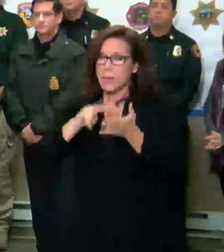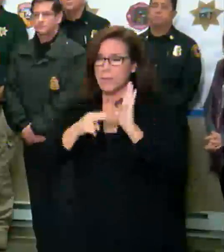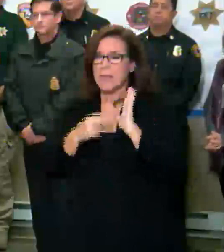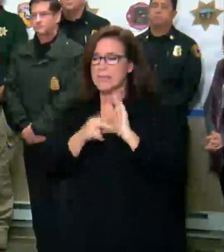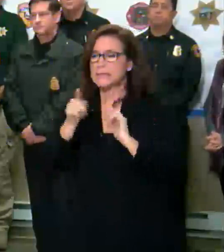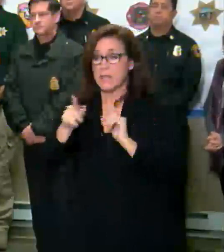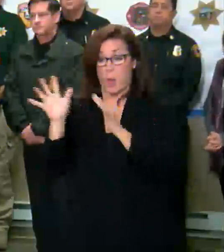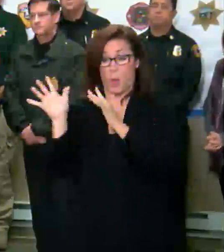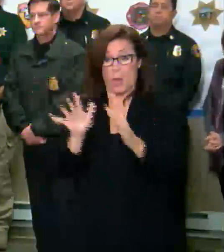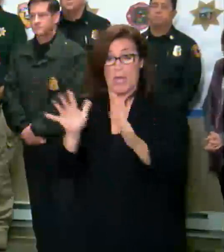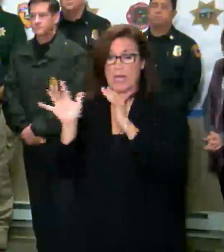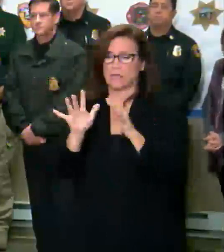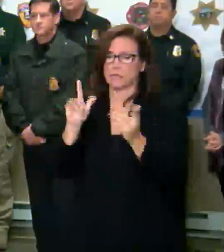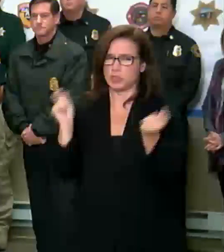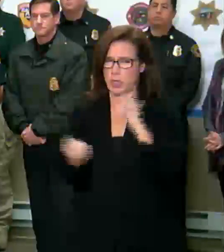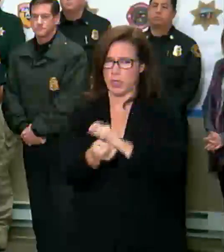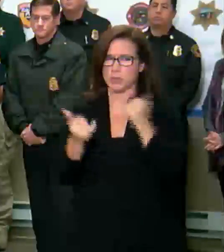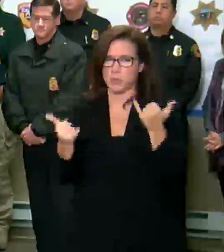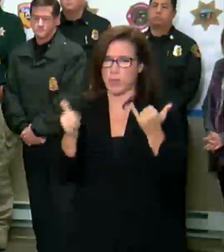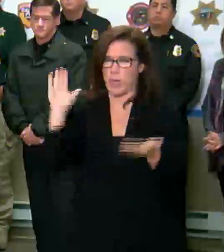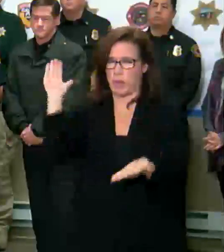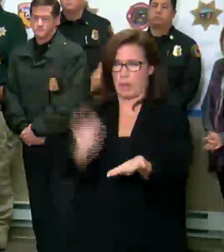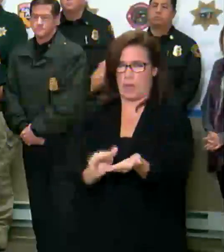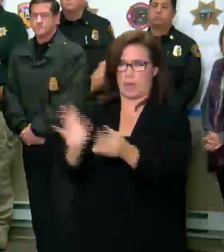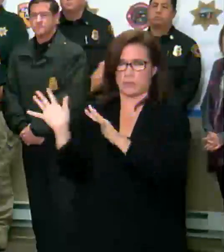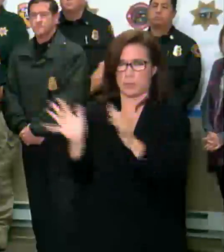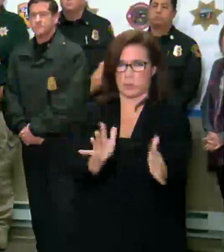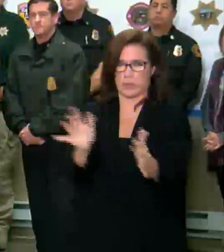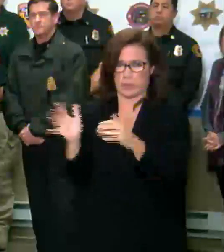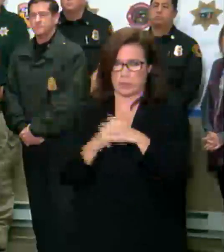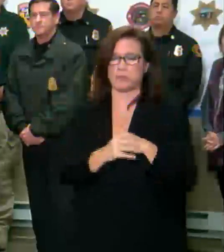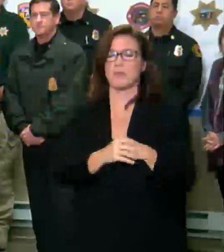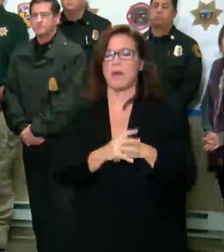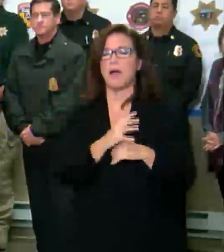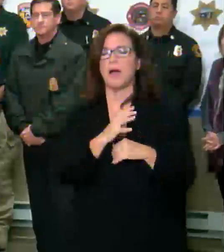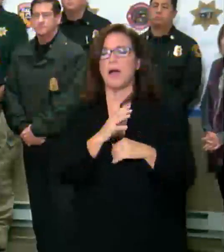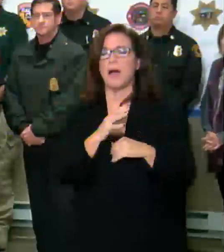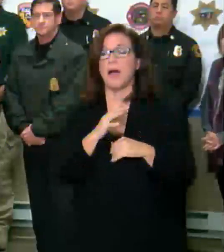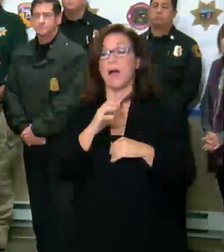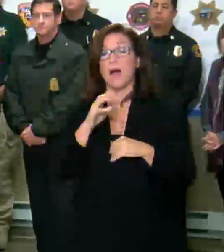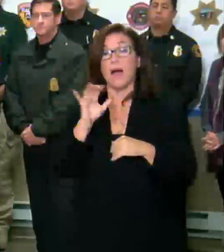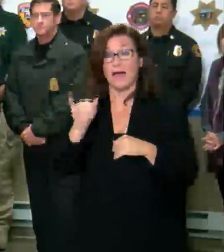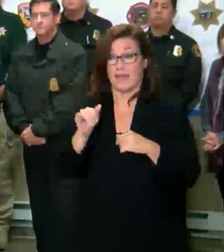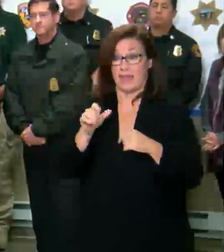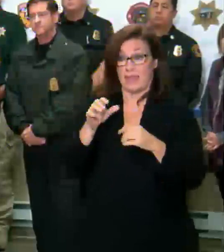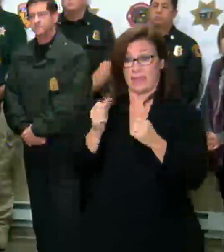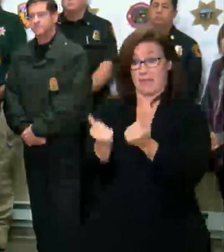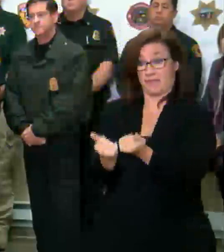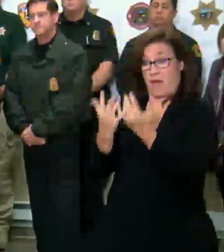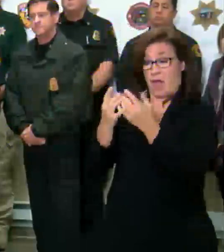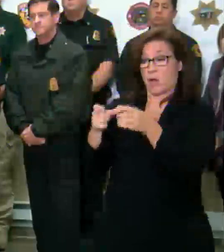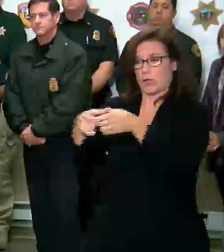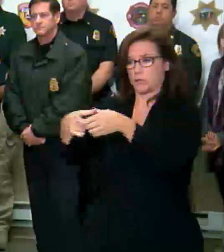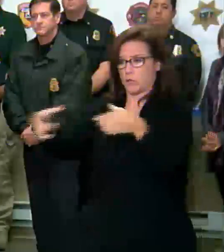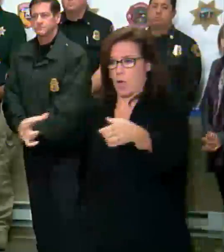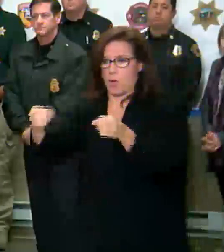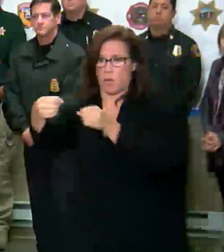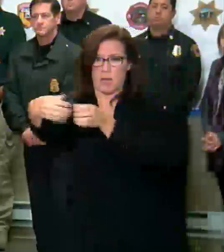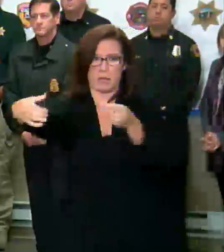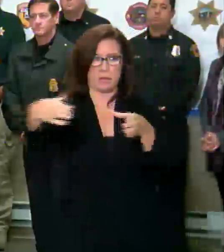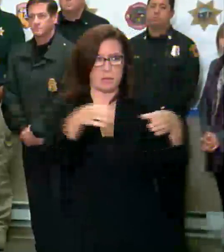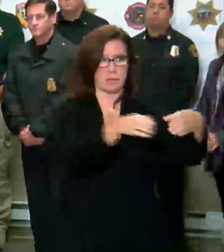that produces that smoke. The fire's really gradually growing in 3 areas: along the Santa